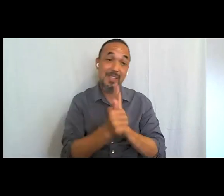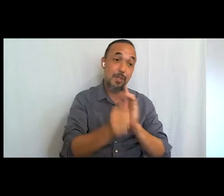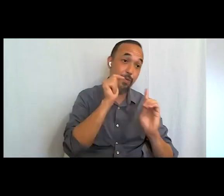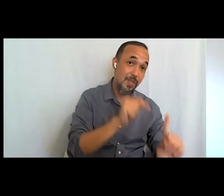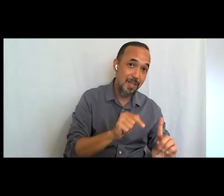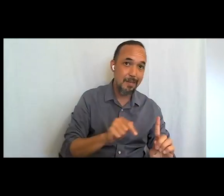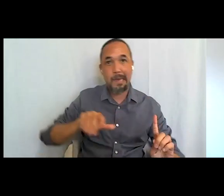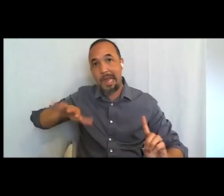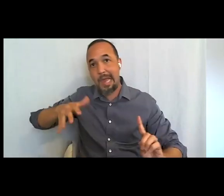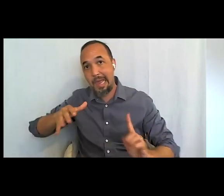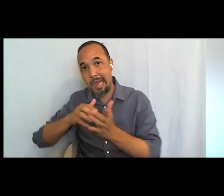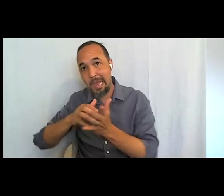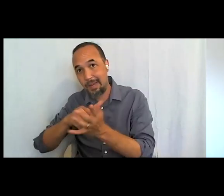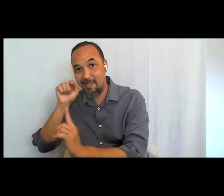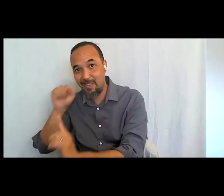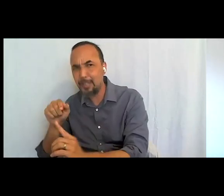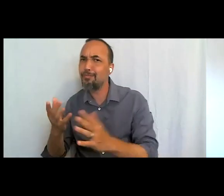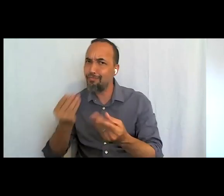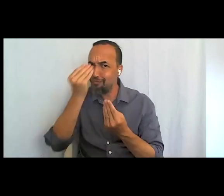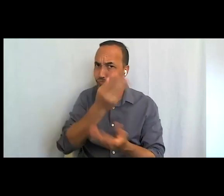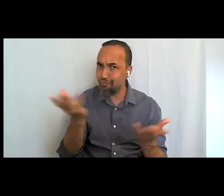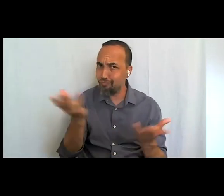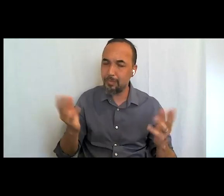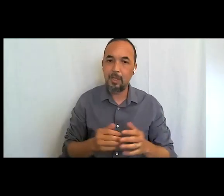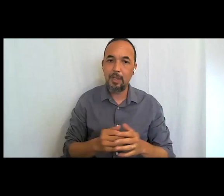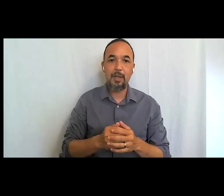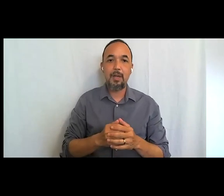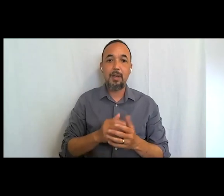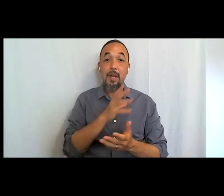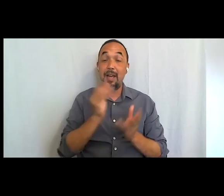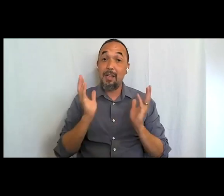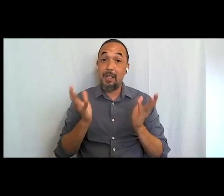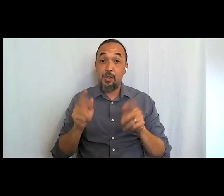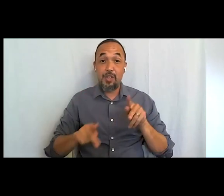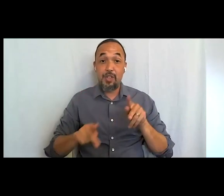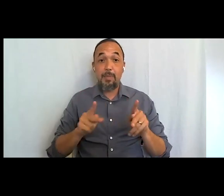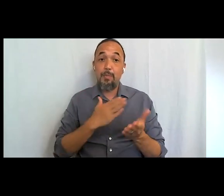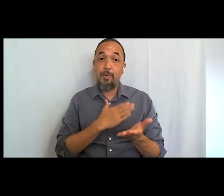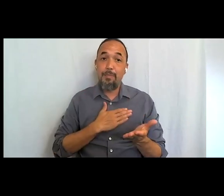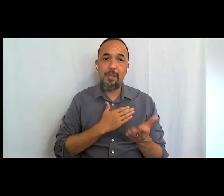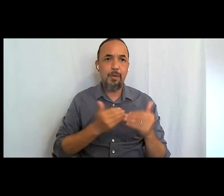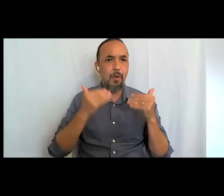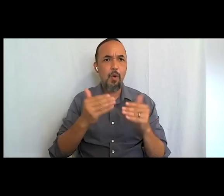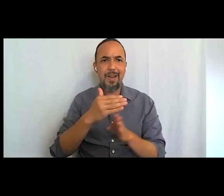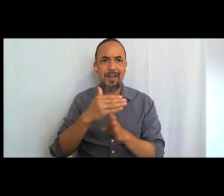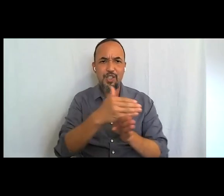cetera? Let's see. Yeah, and if you're in the chat there, just feel free to share how you as a team in the past, if you've done